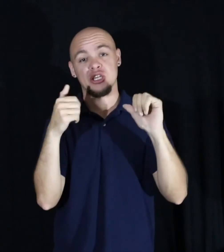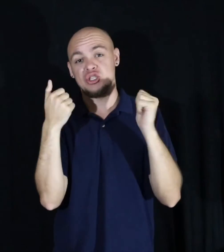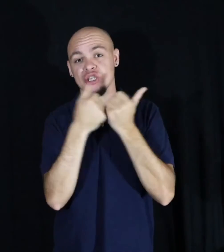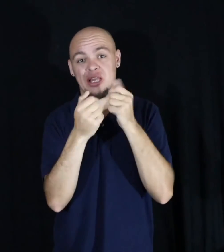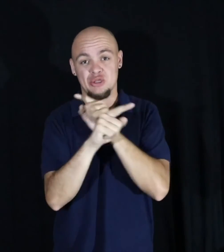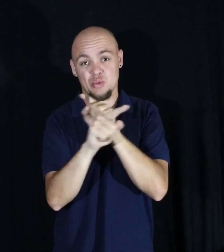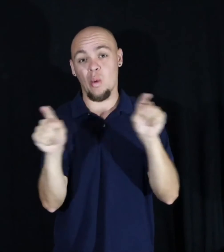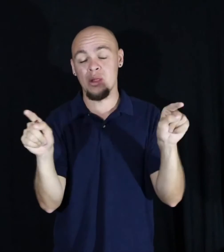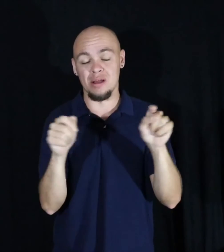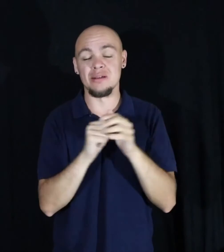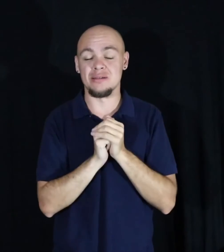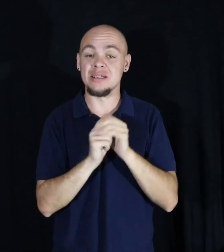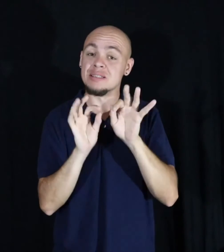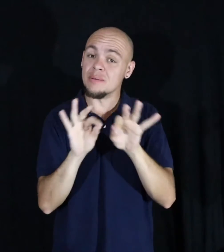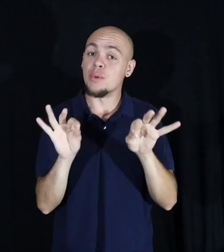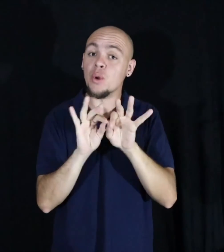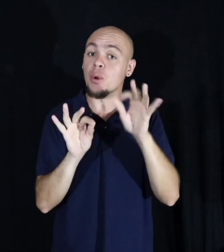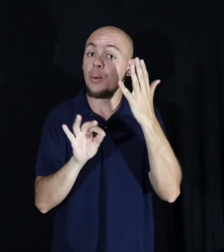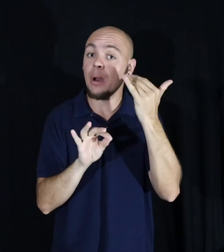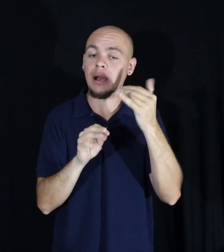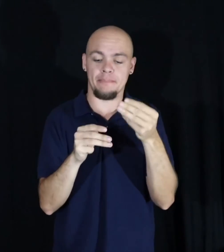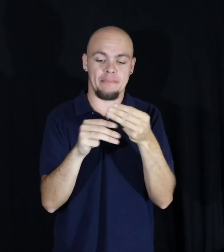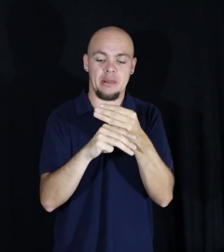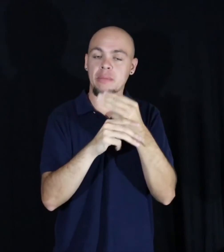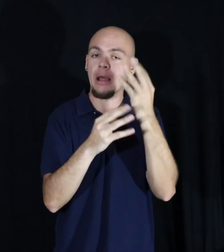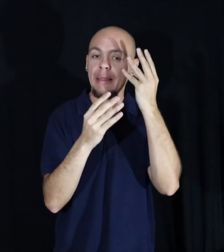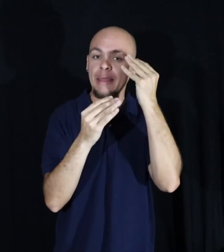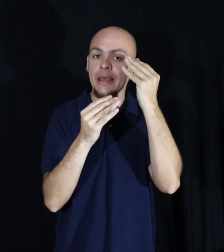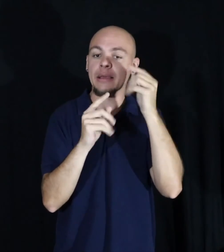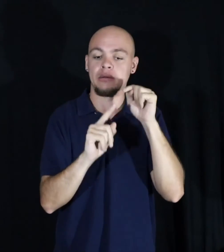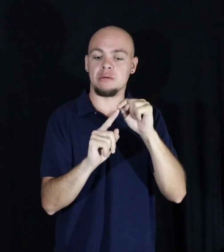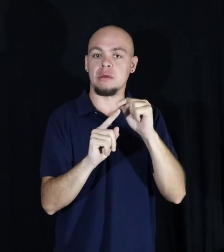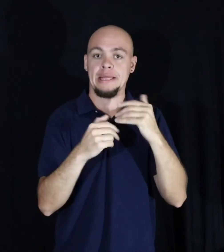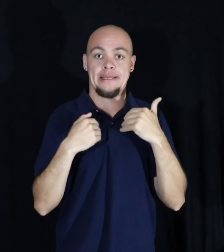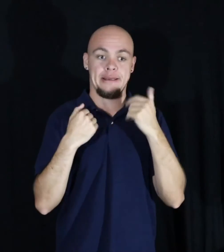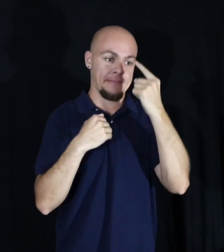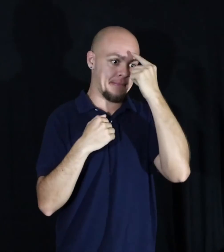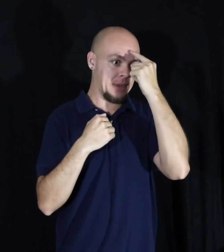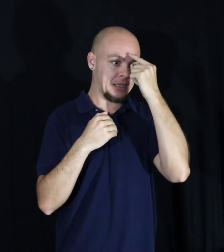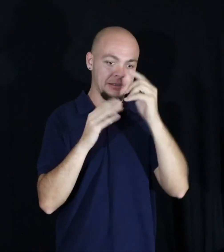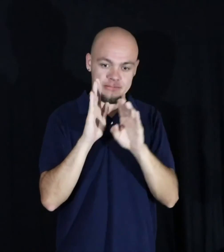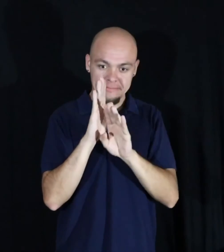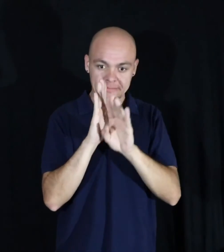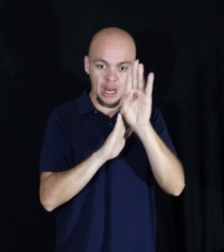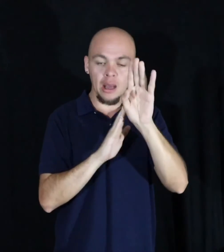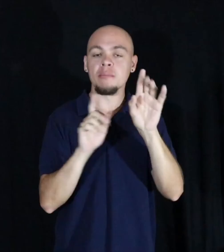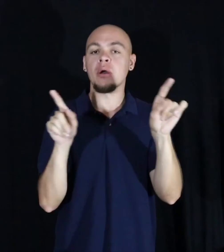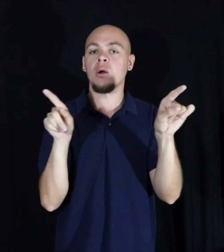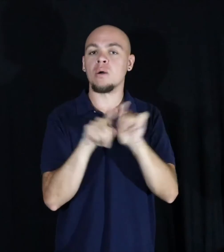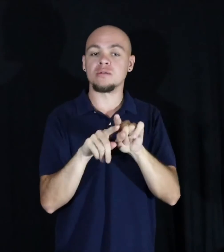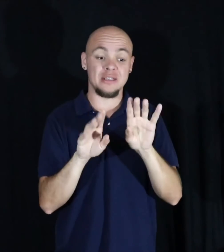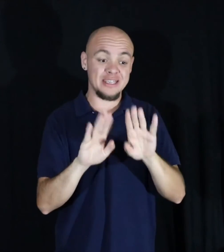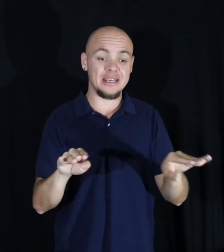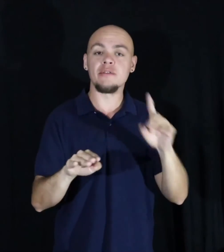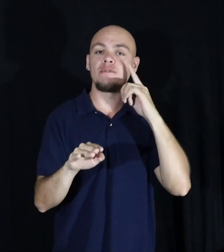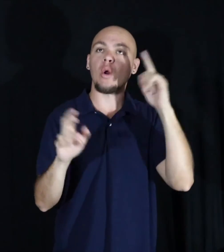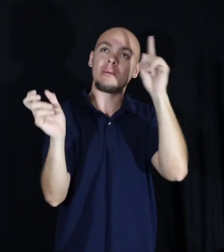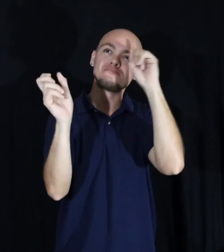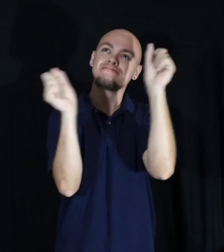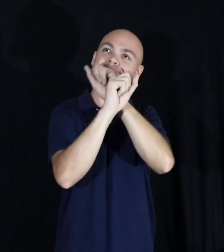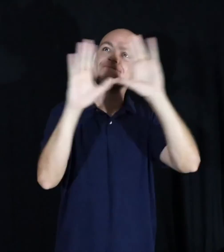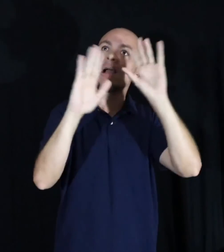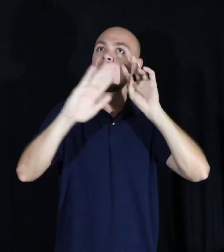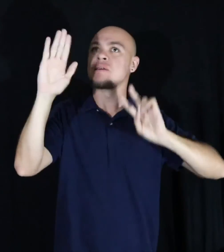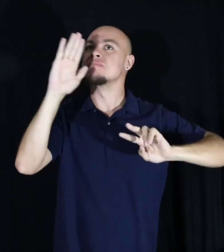This is important because mathematical thinking not only builds young minds, but our kids need it to imagine and build a